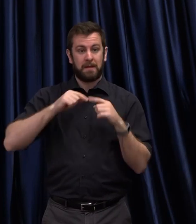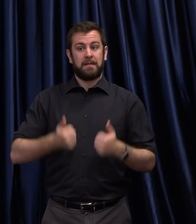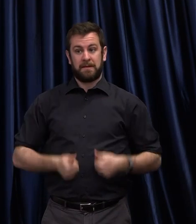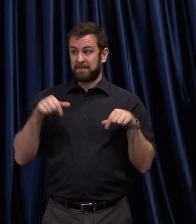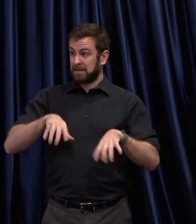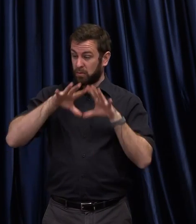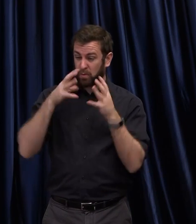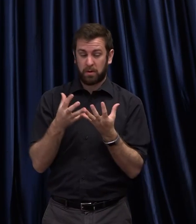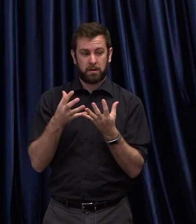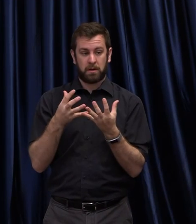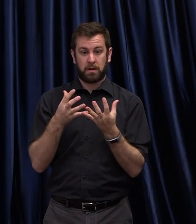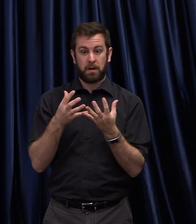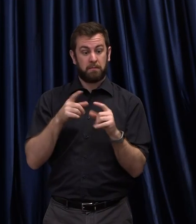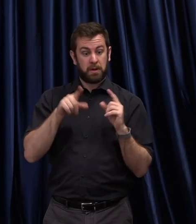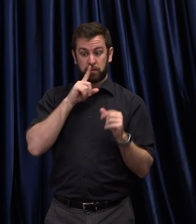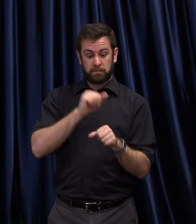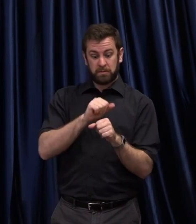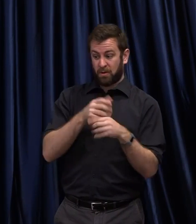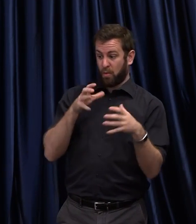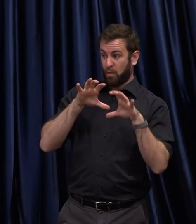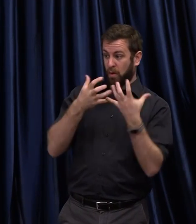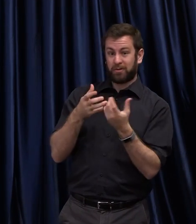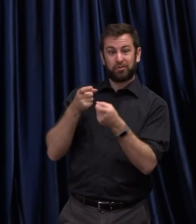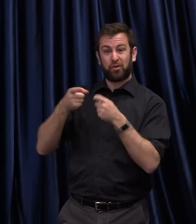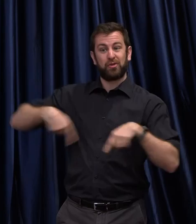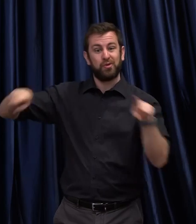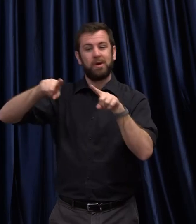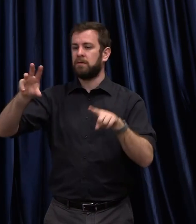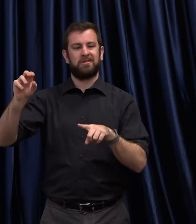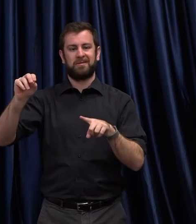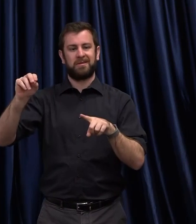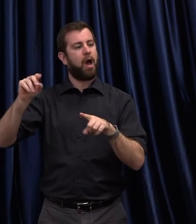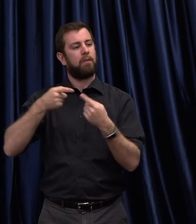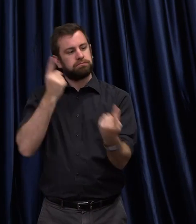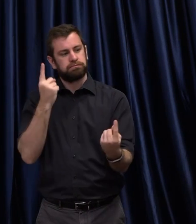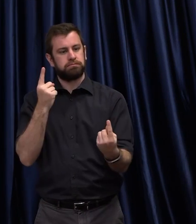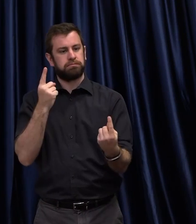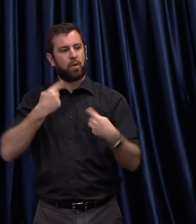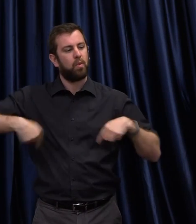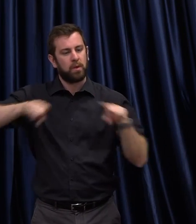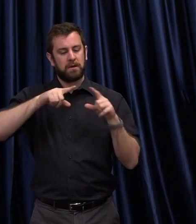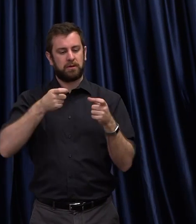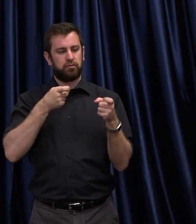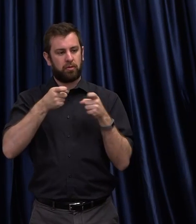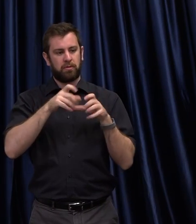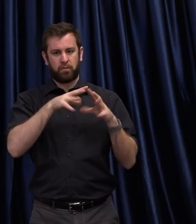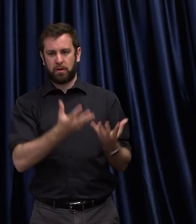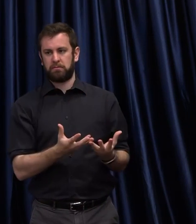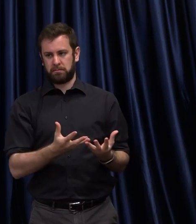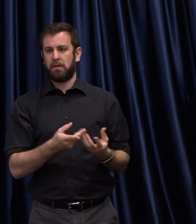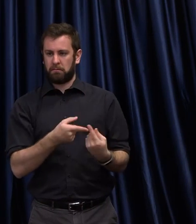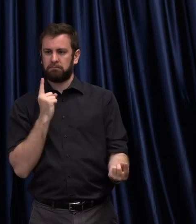controlled by the world. And this is a great blessing for us. But in this